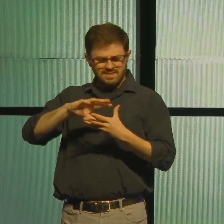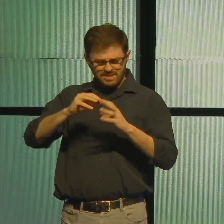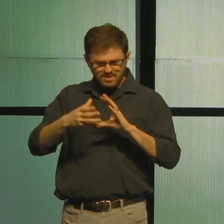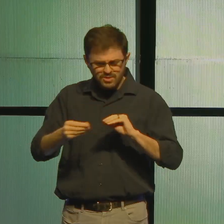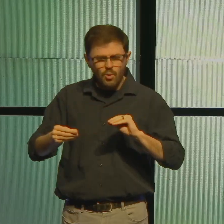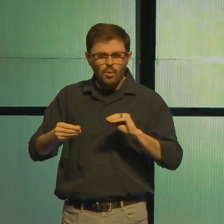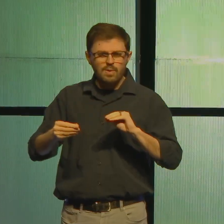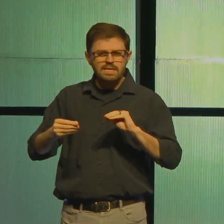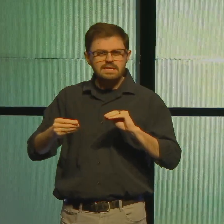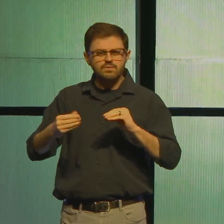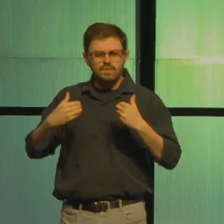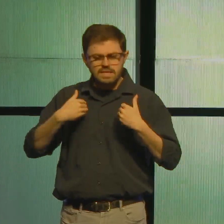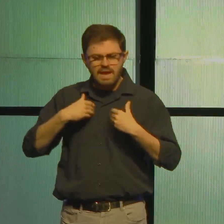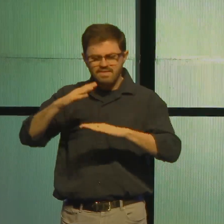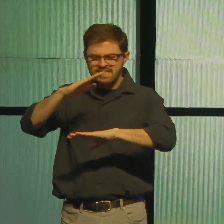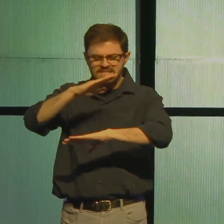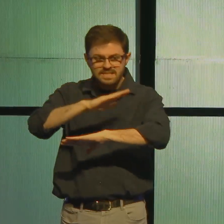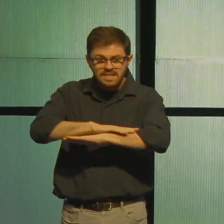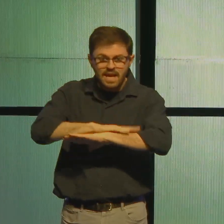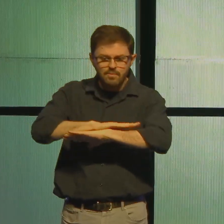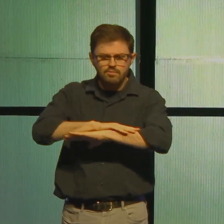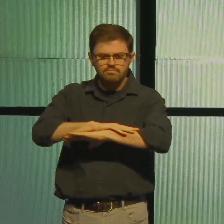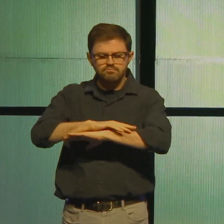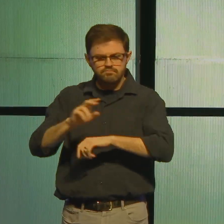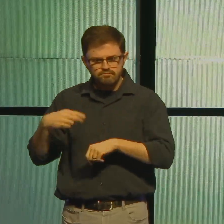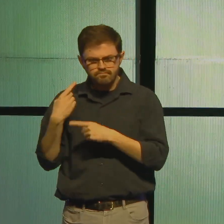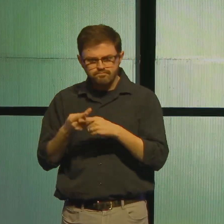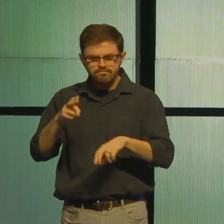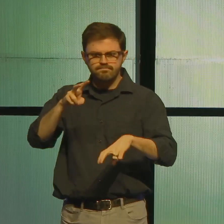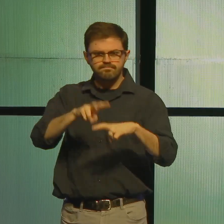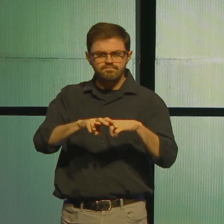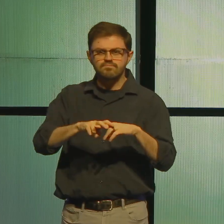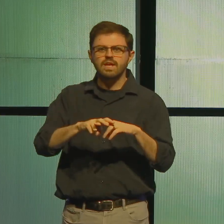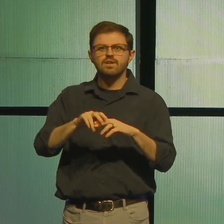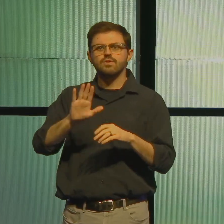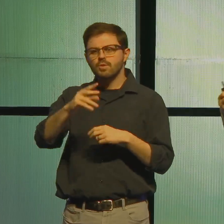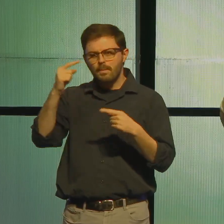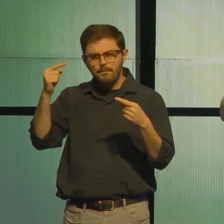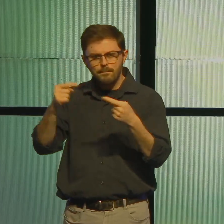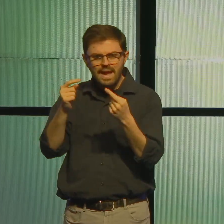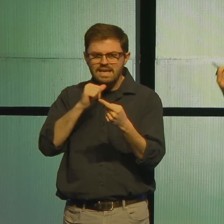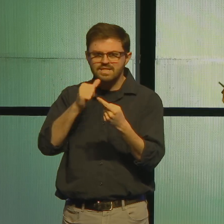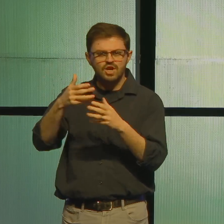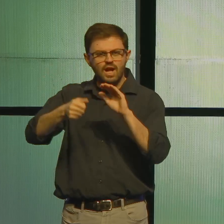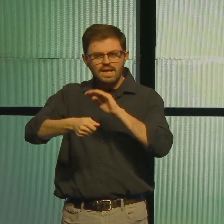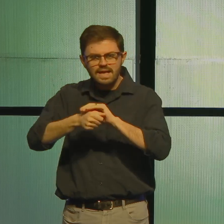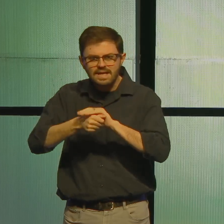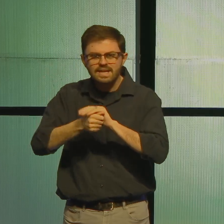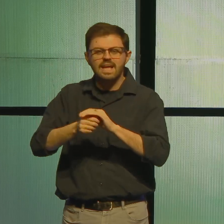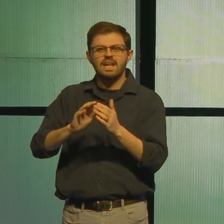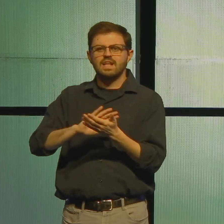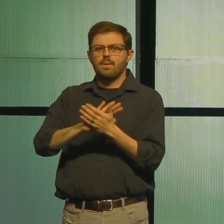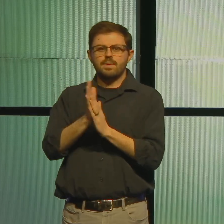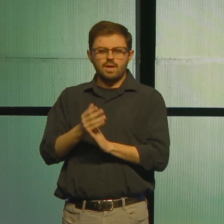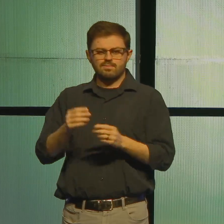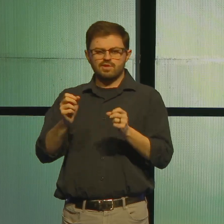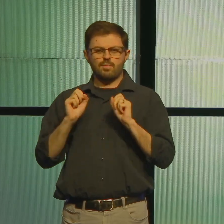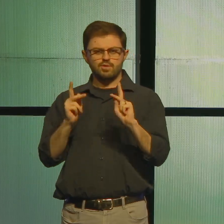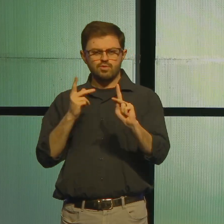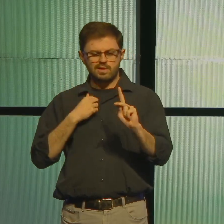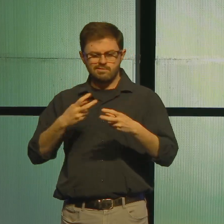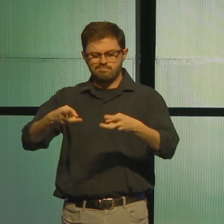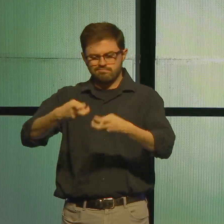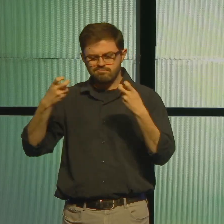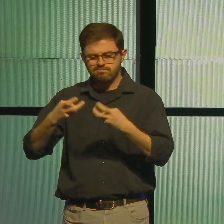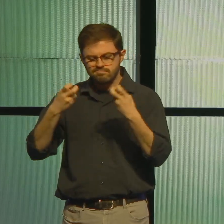is a table where pain isn't hidden. And the table becomes this site of untangling all of that shame and